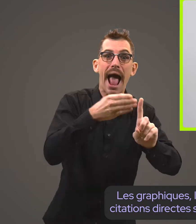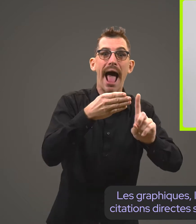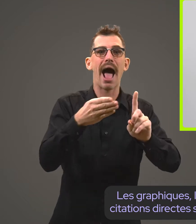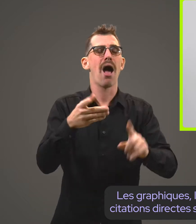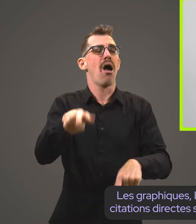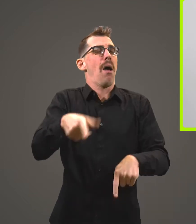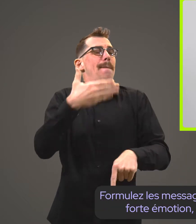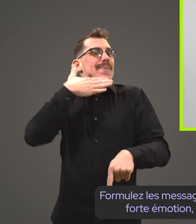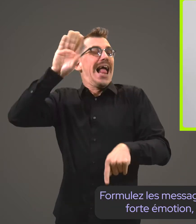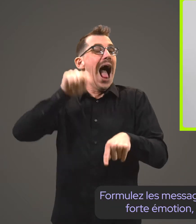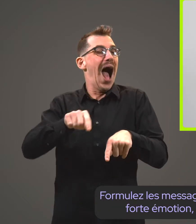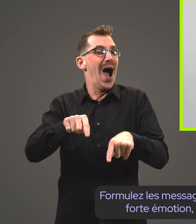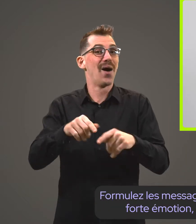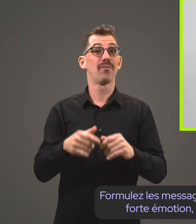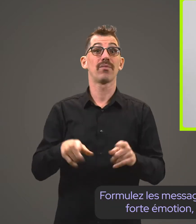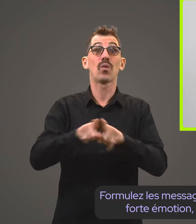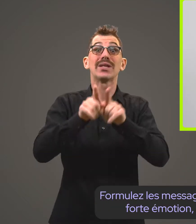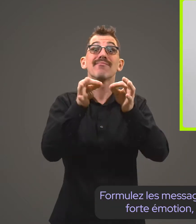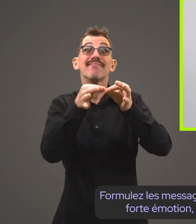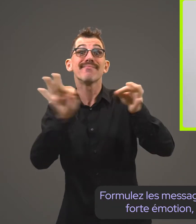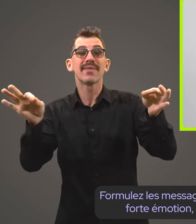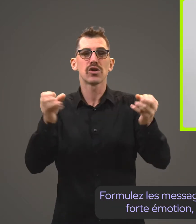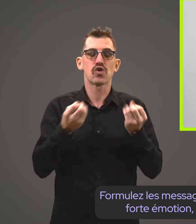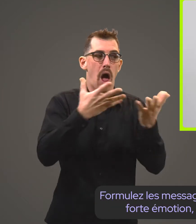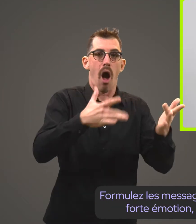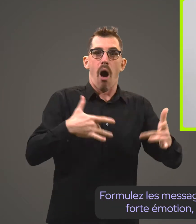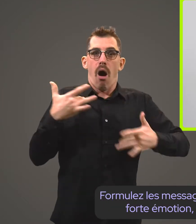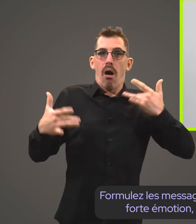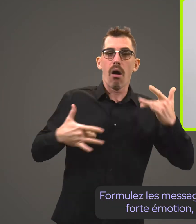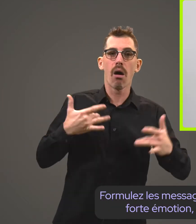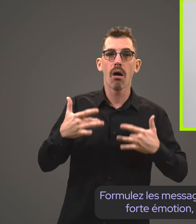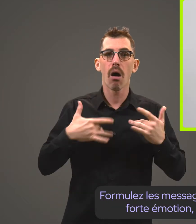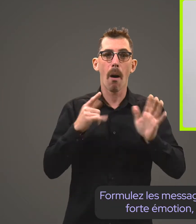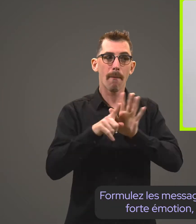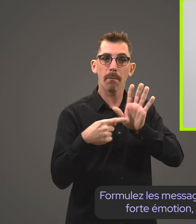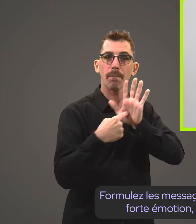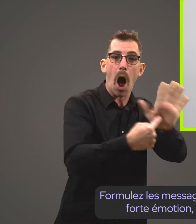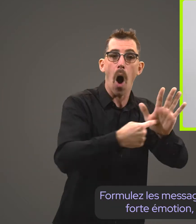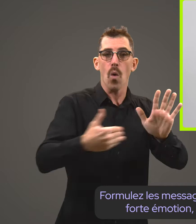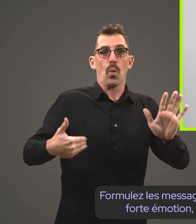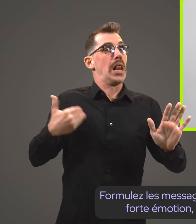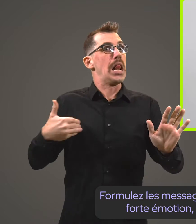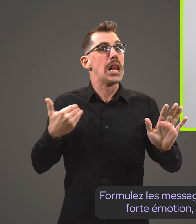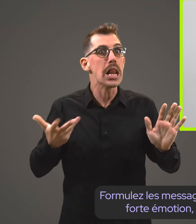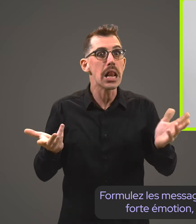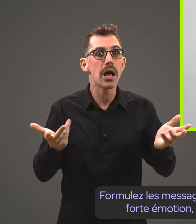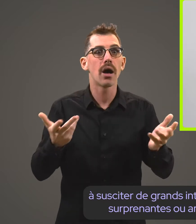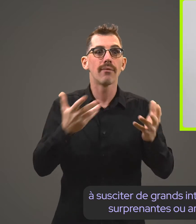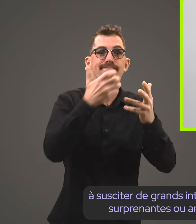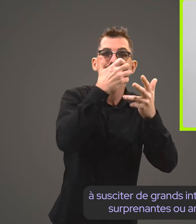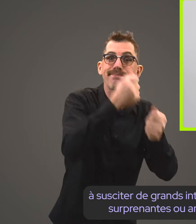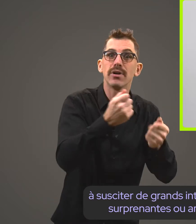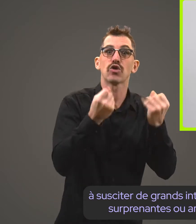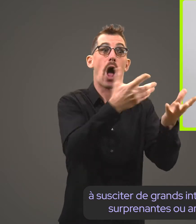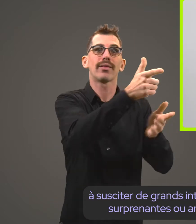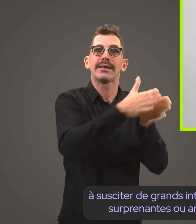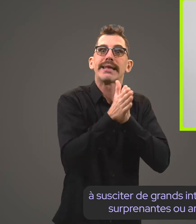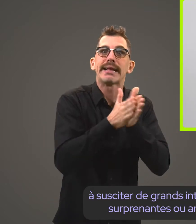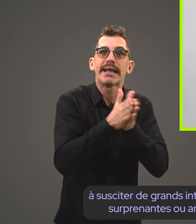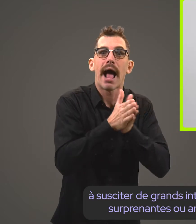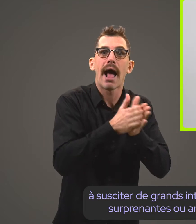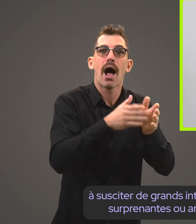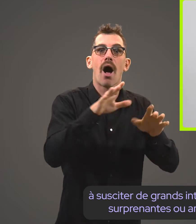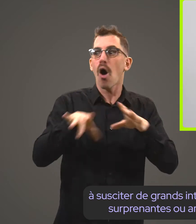means. Frame messages in ways that evoke strong emotion, demonstrate usefulness, draw great